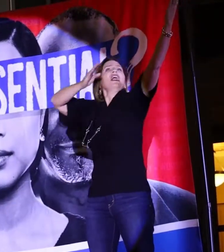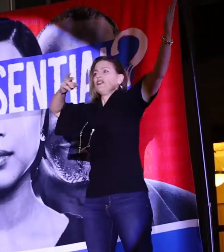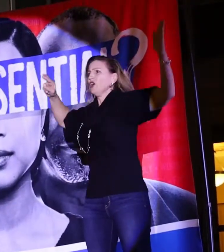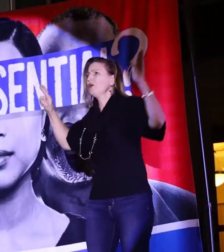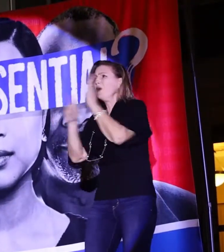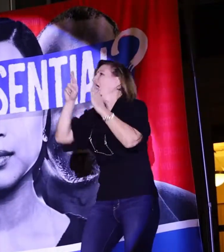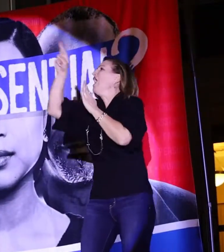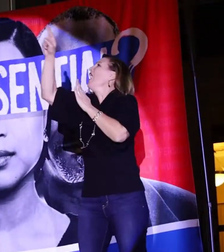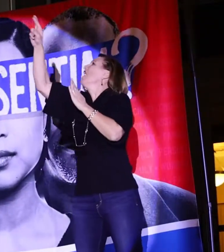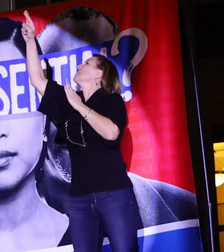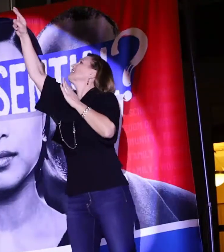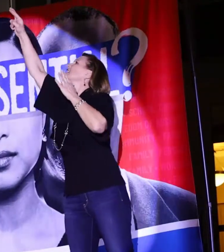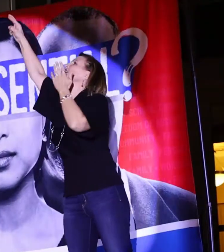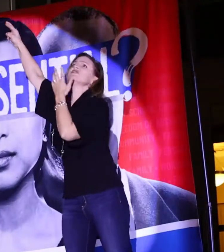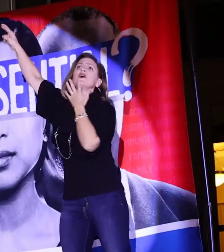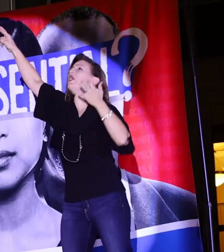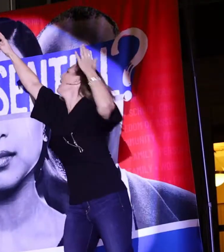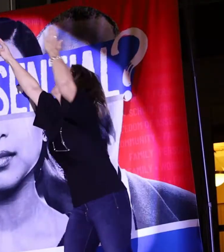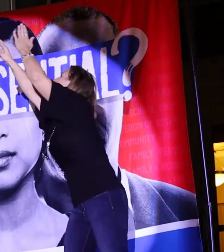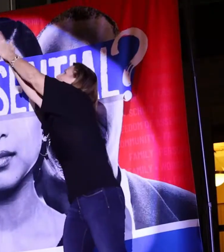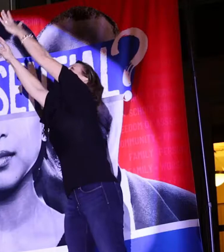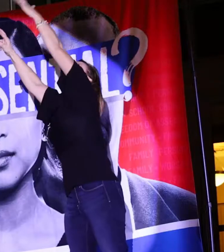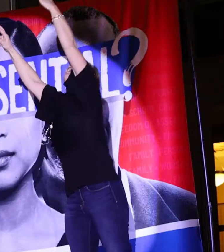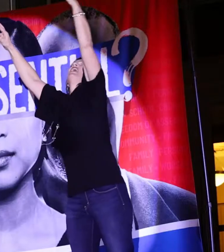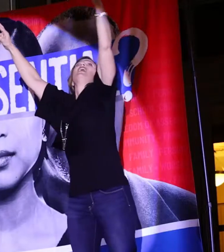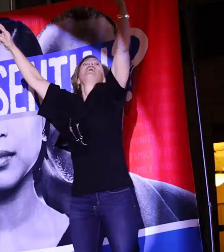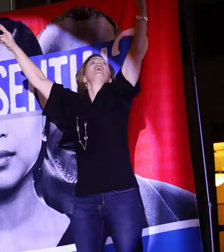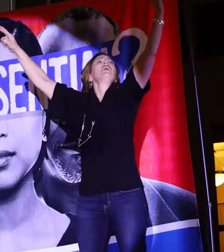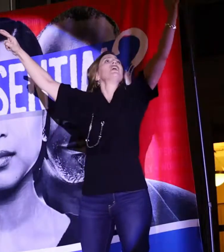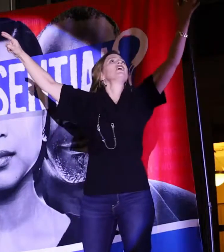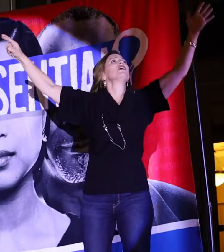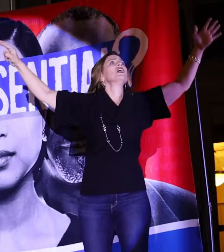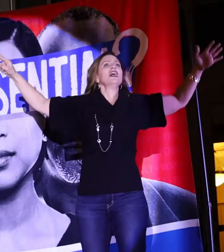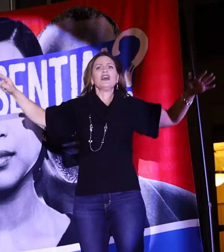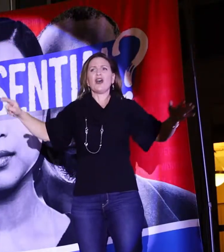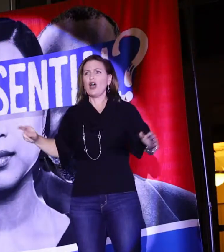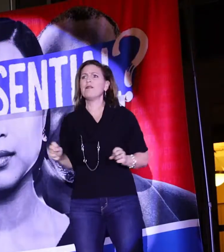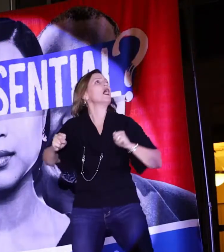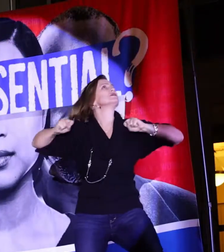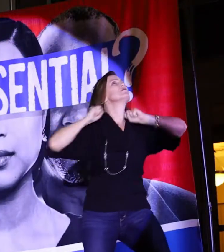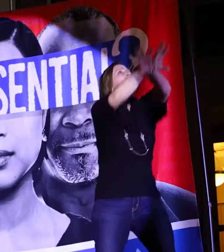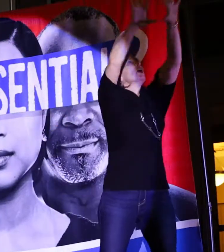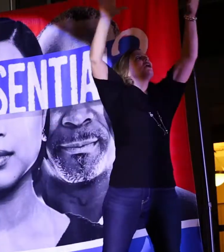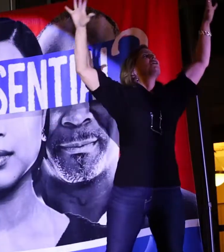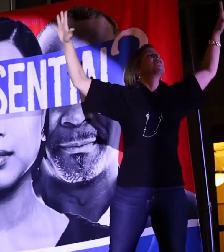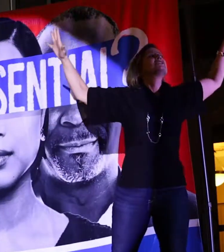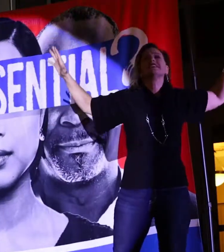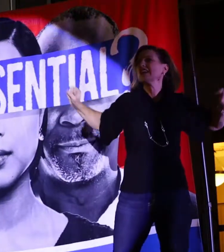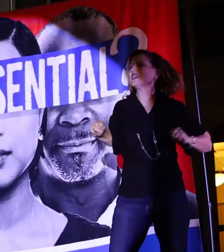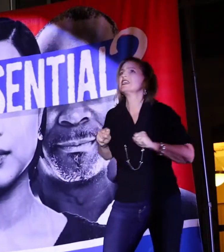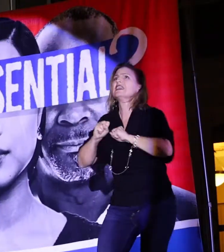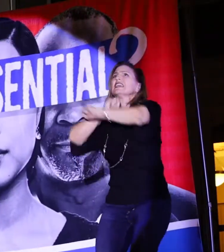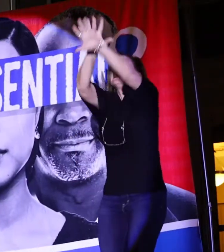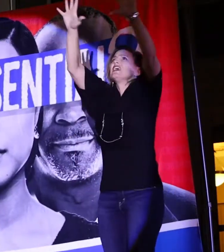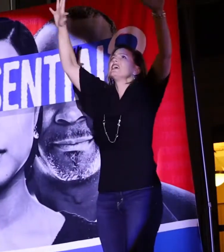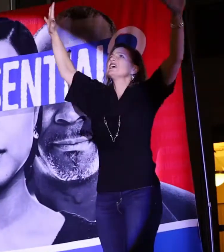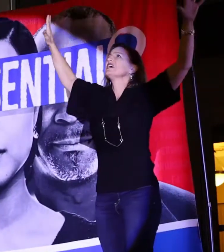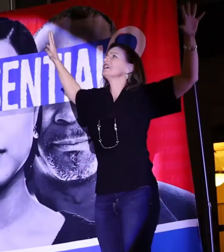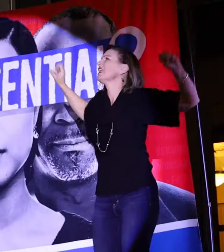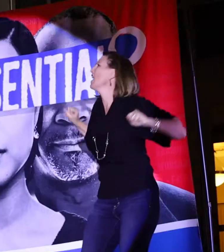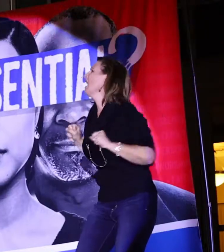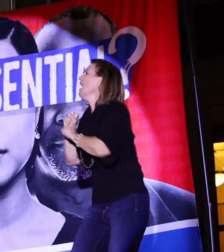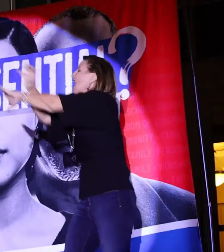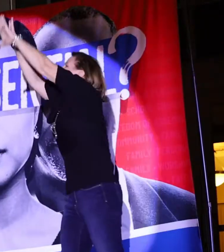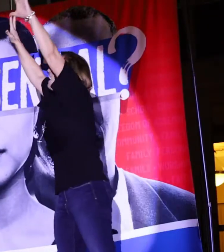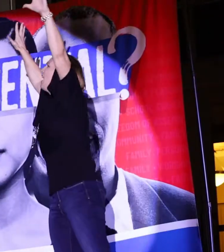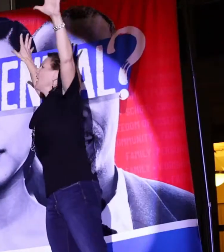streaming, and the rockets rang clear, the bombs bursting